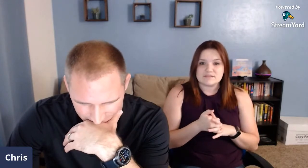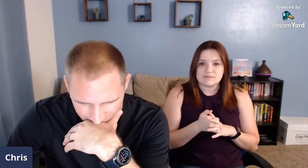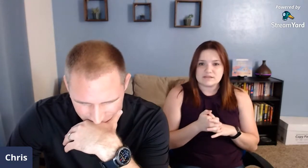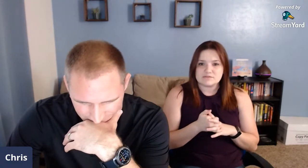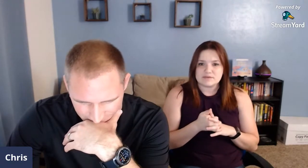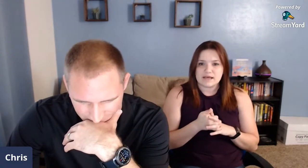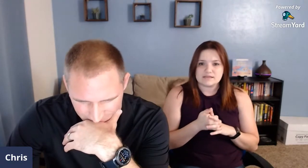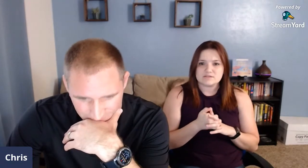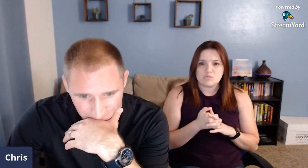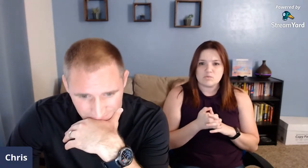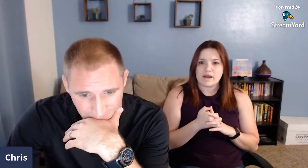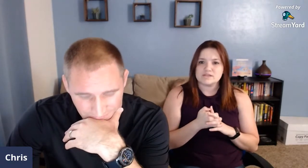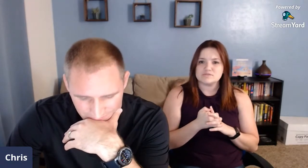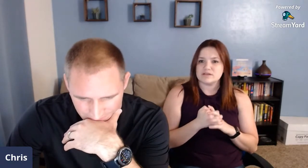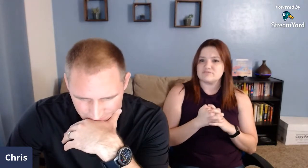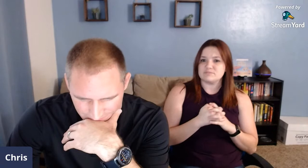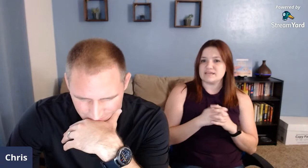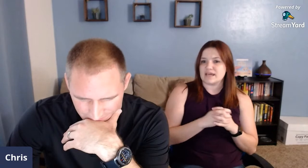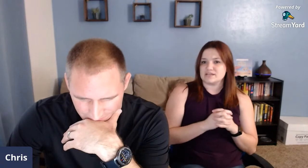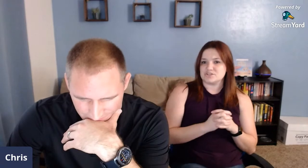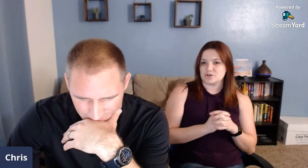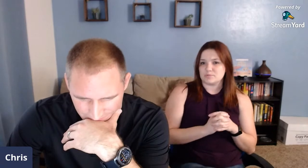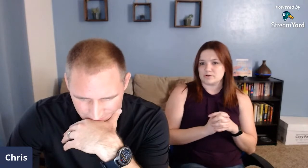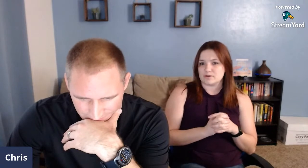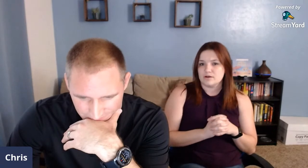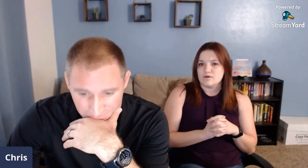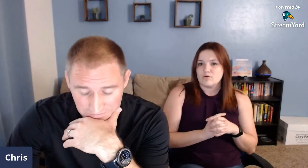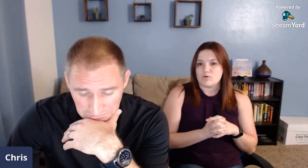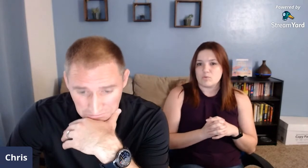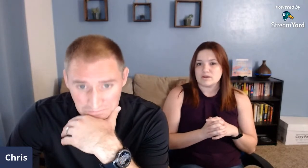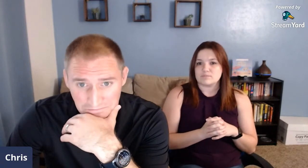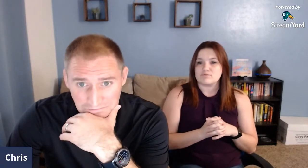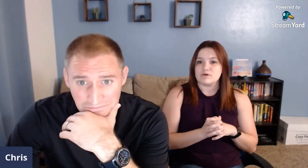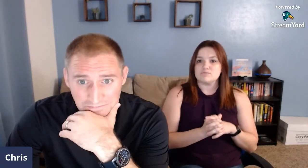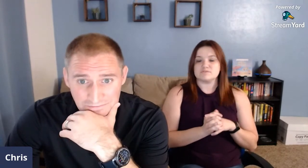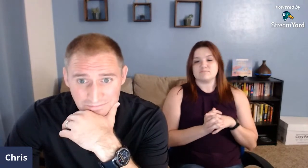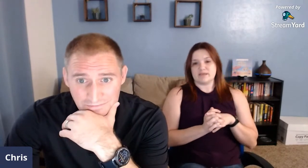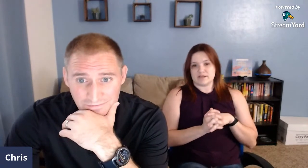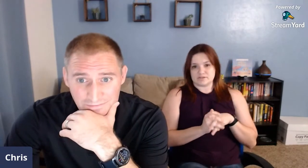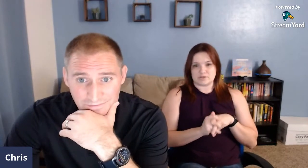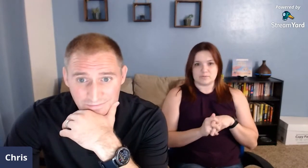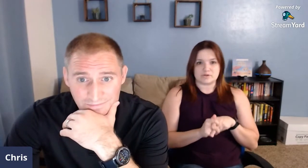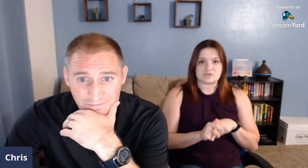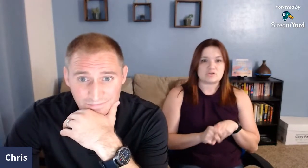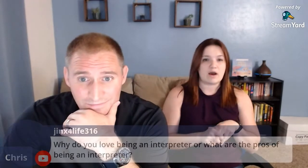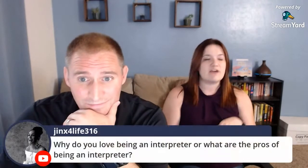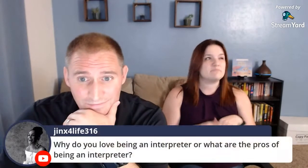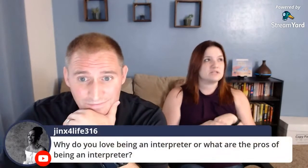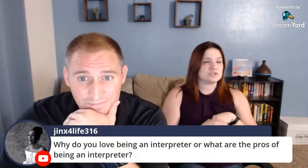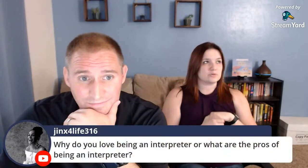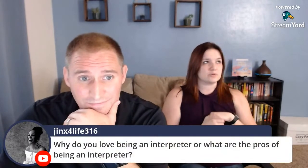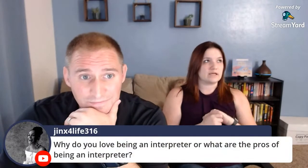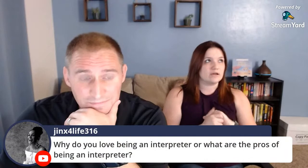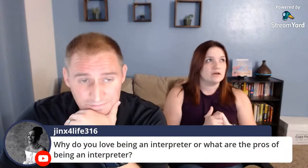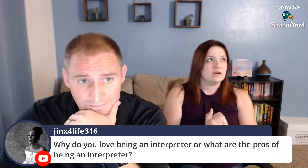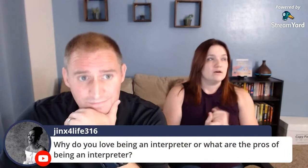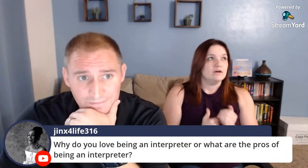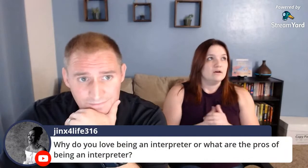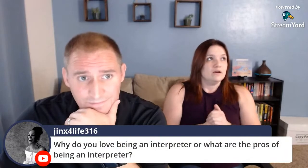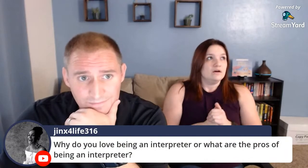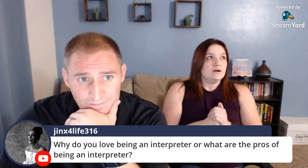Oh, I have somebody who asked, why do you love being an interpreter? Or what are the pros of being an interpreter? So I've been